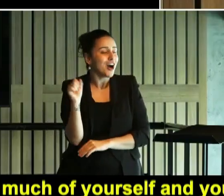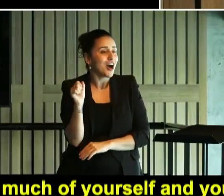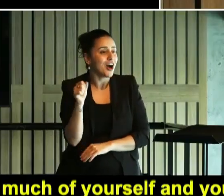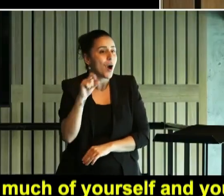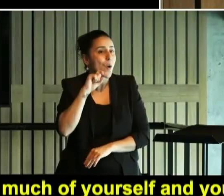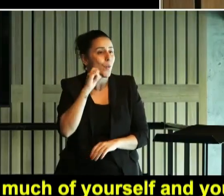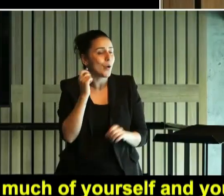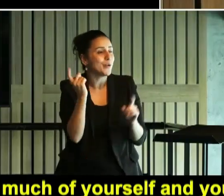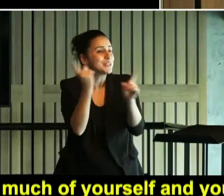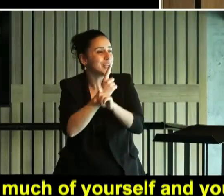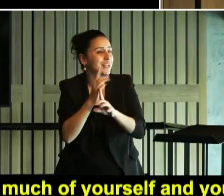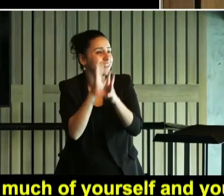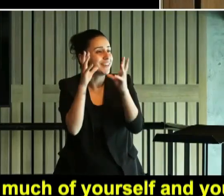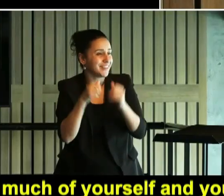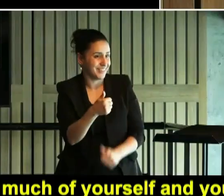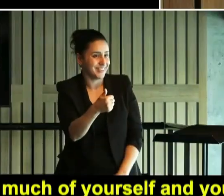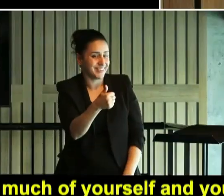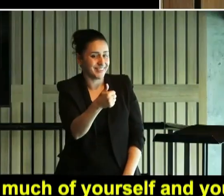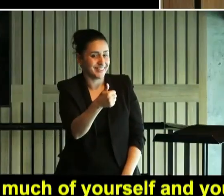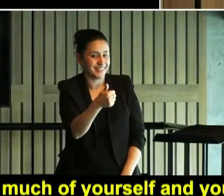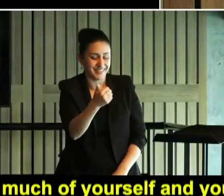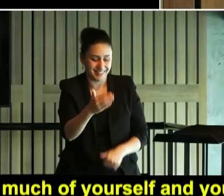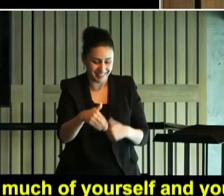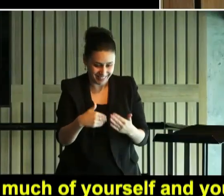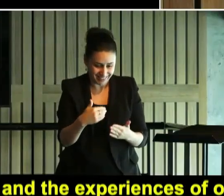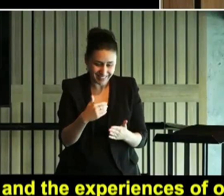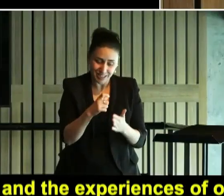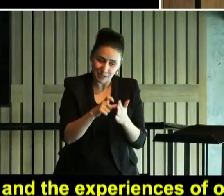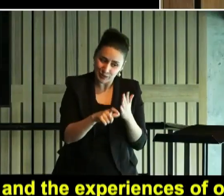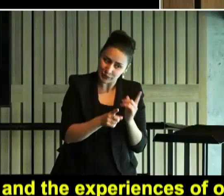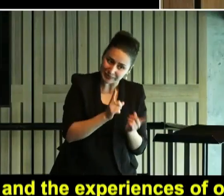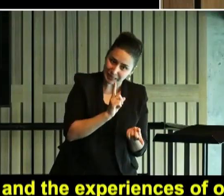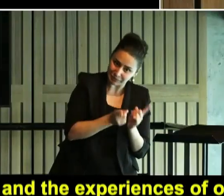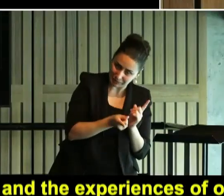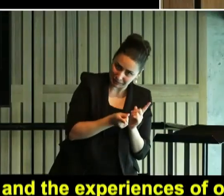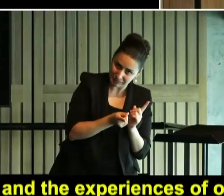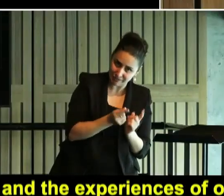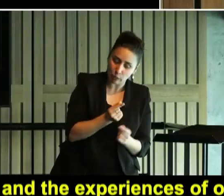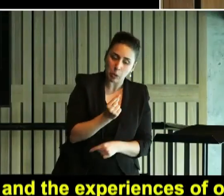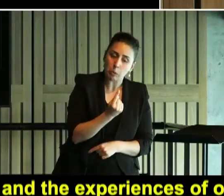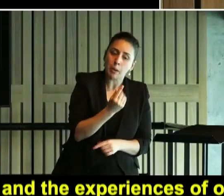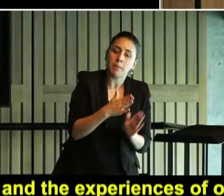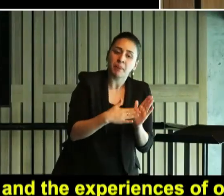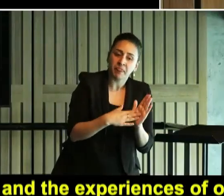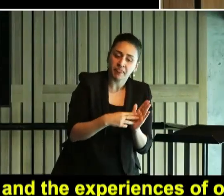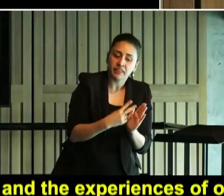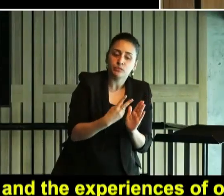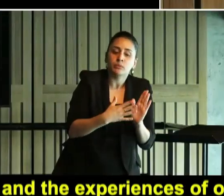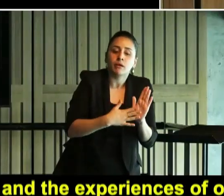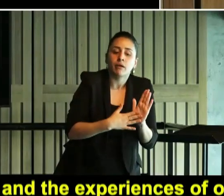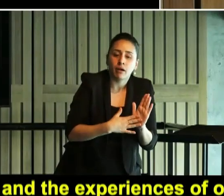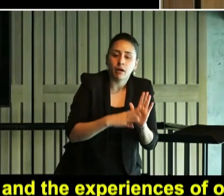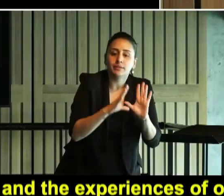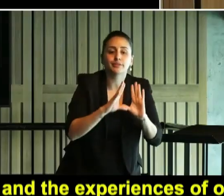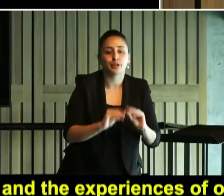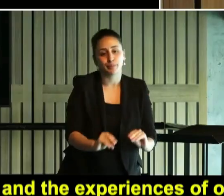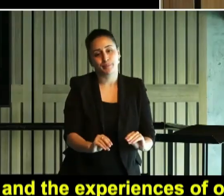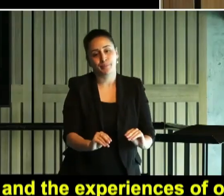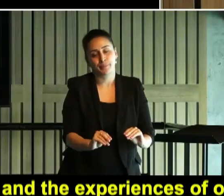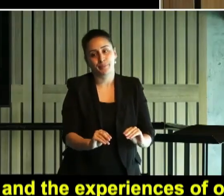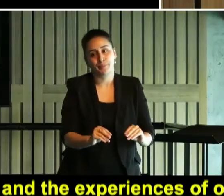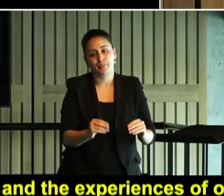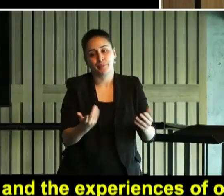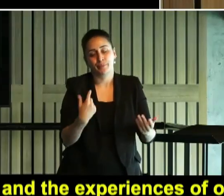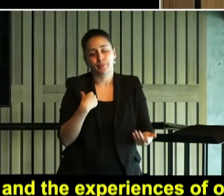we're going to make all these changes. And then they do sometimes for a month, and then they stop. And